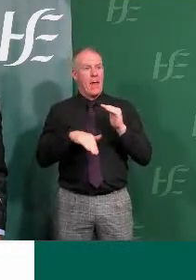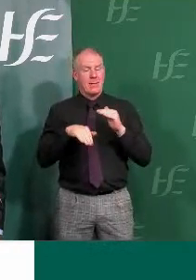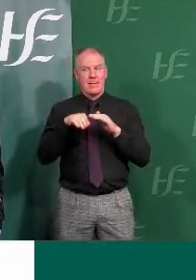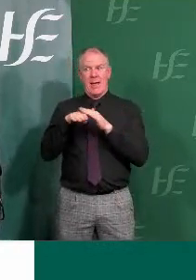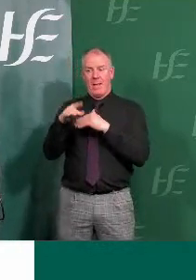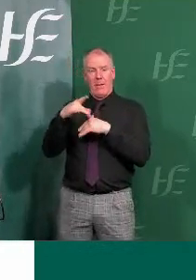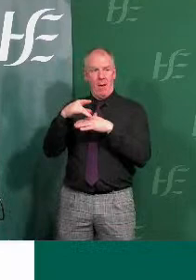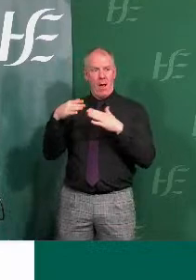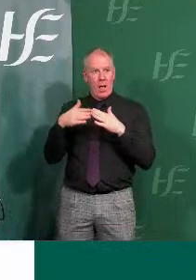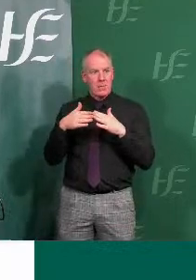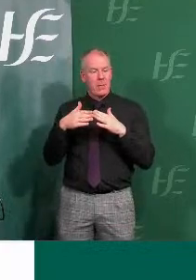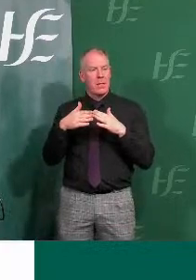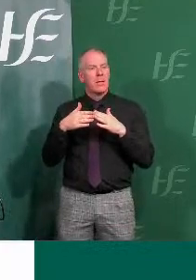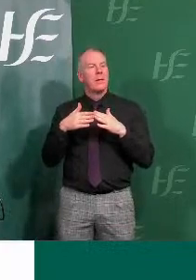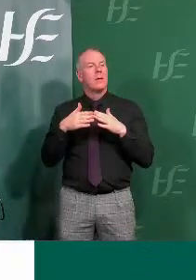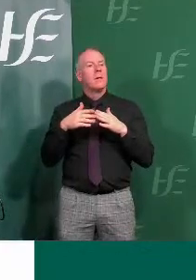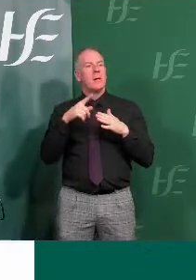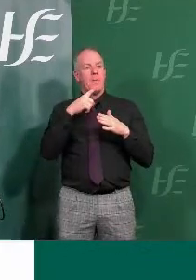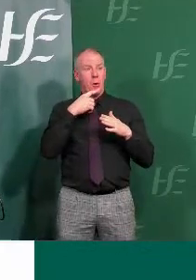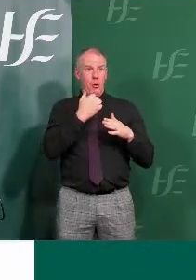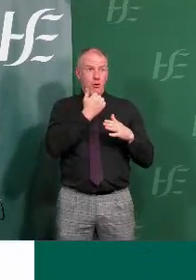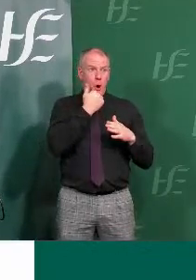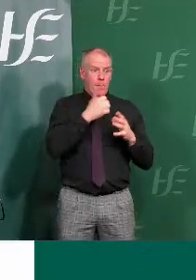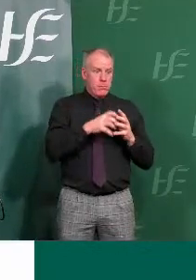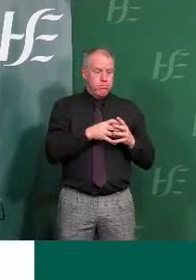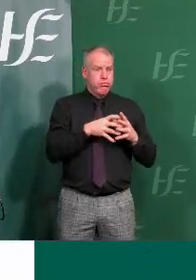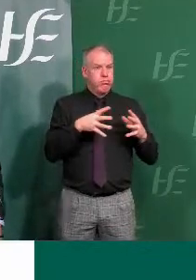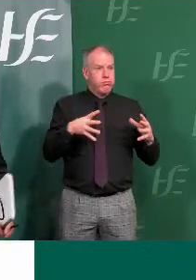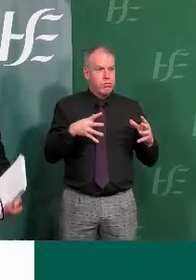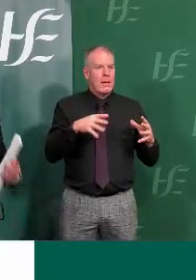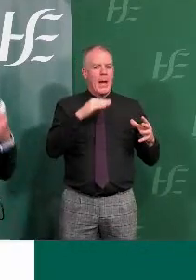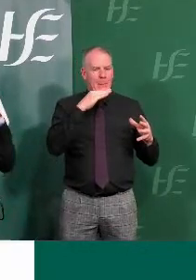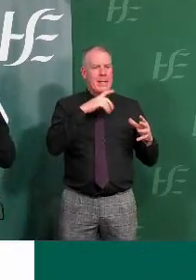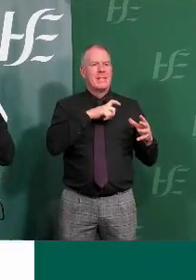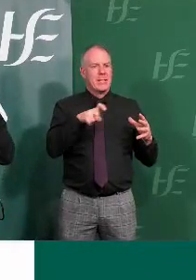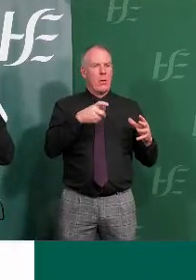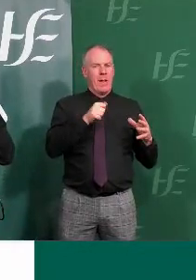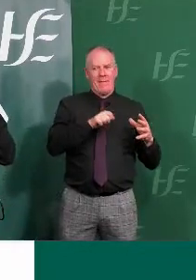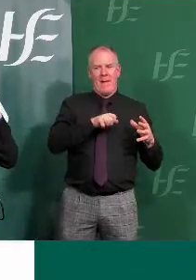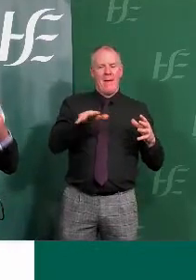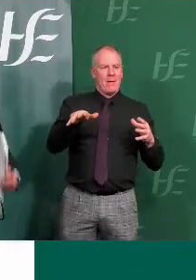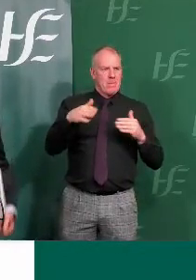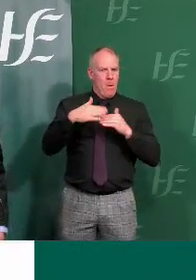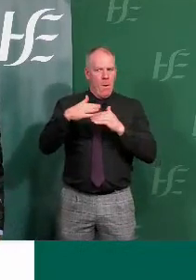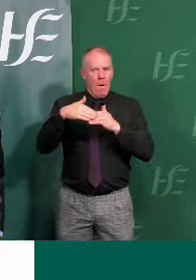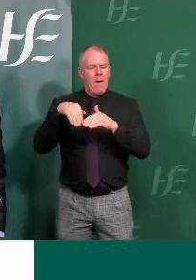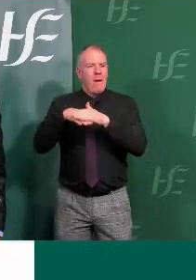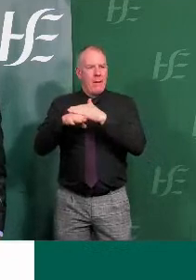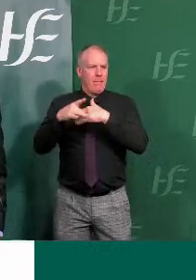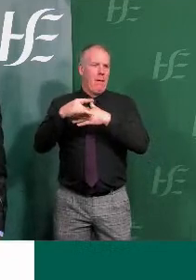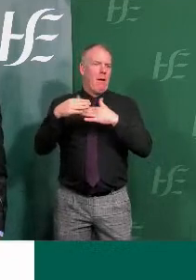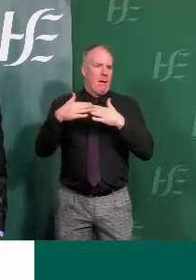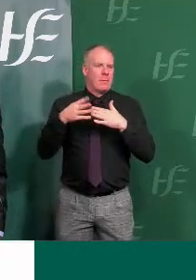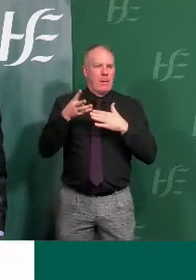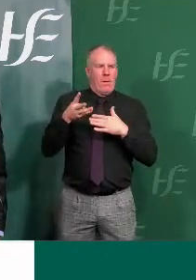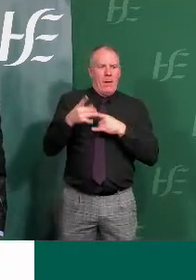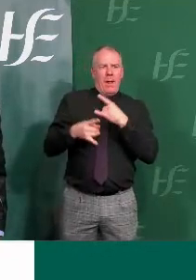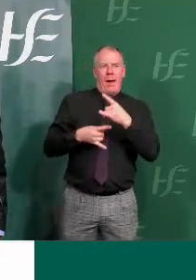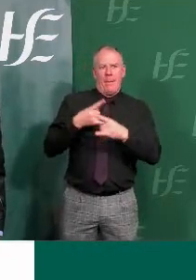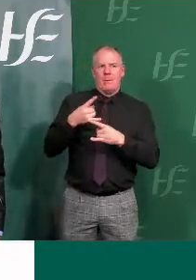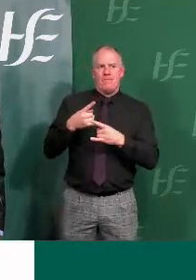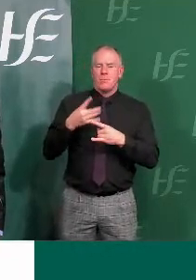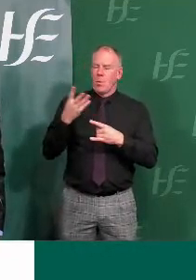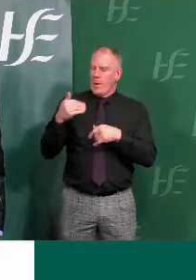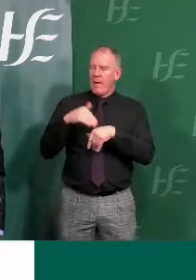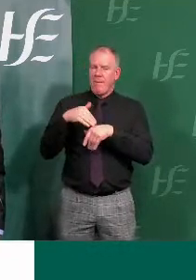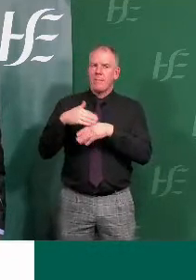through to hospitalization by sheer force of numbers alone, even a reduced number of cases translate through to harm, that will cause a